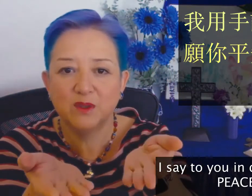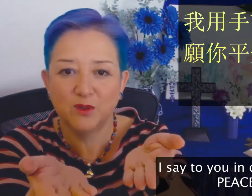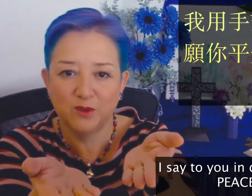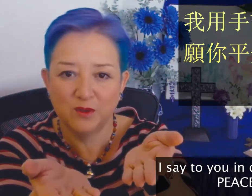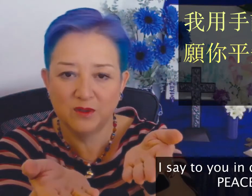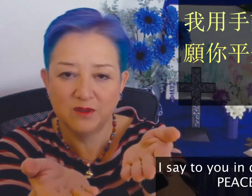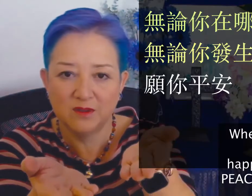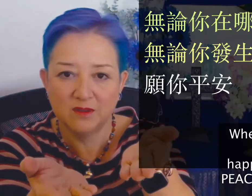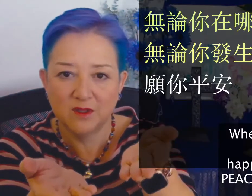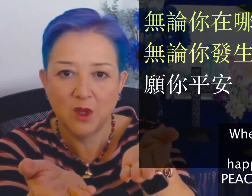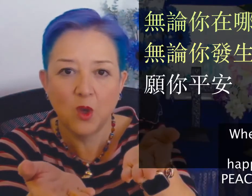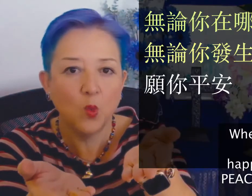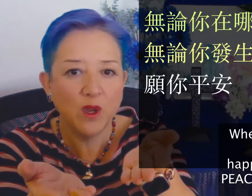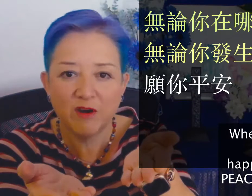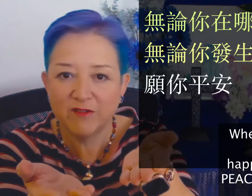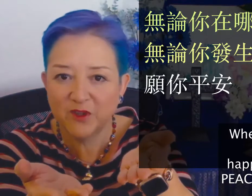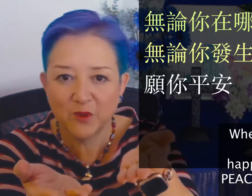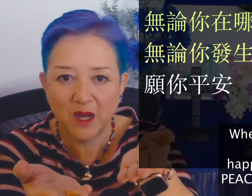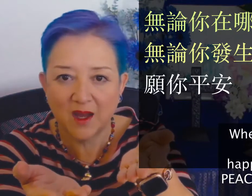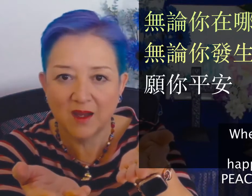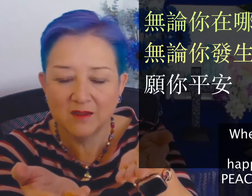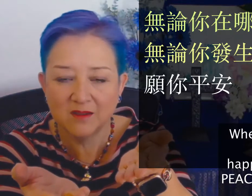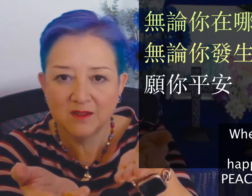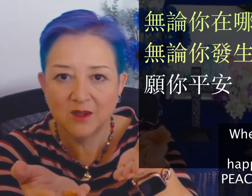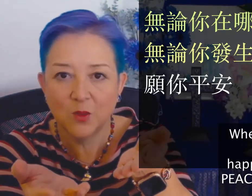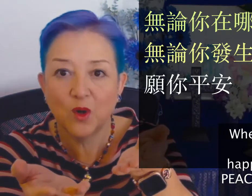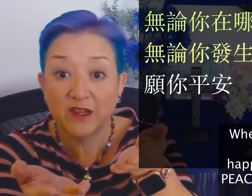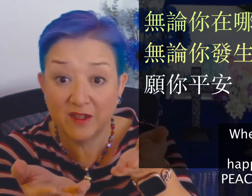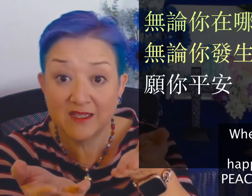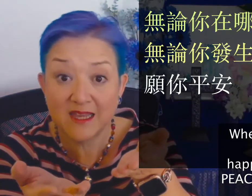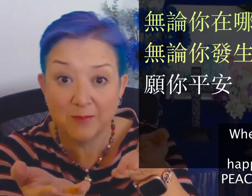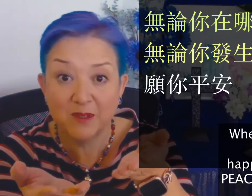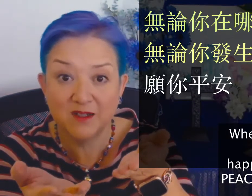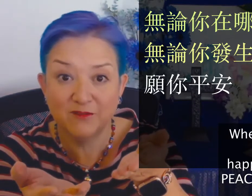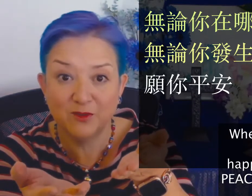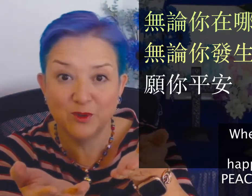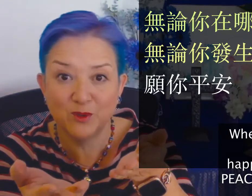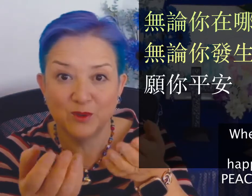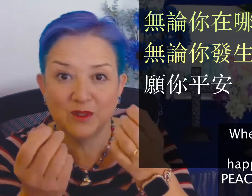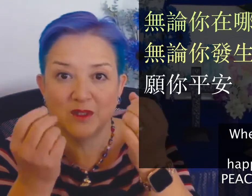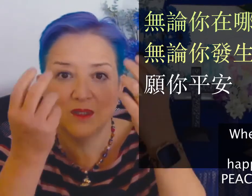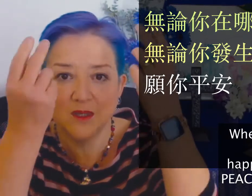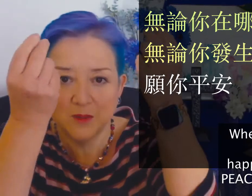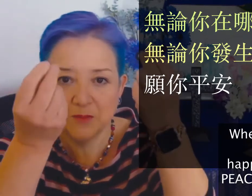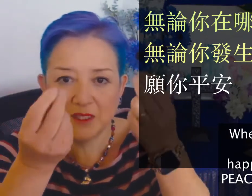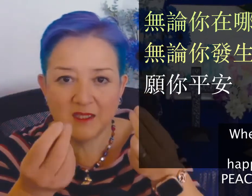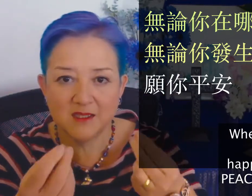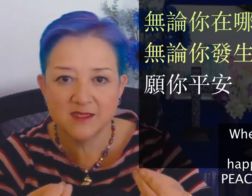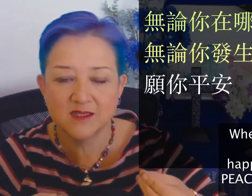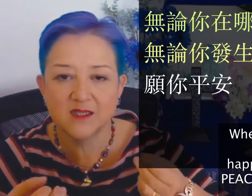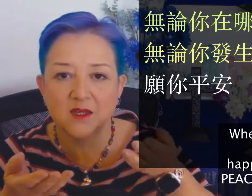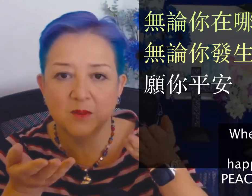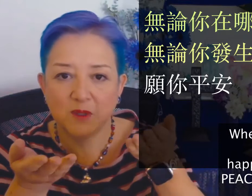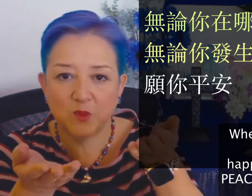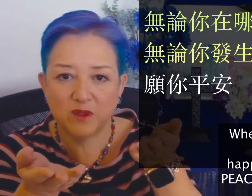you. Wherever you are, whatever is happening for you, peace be with